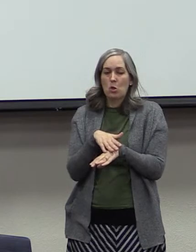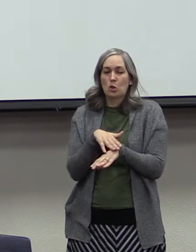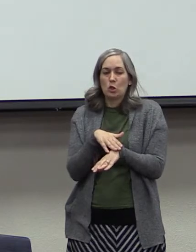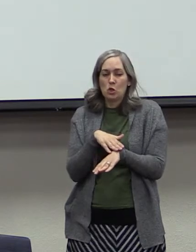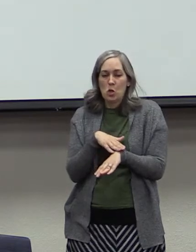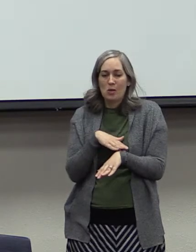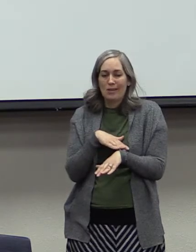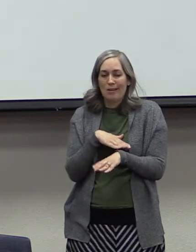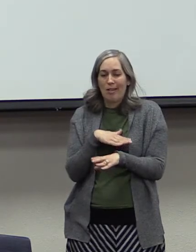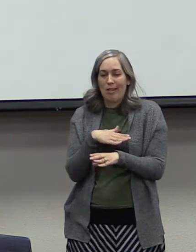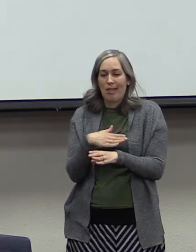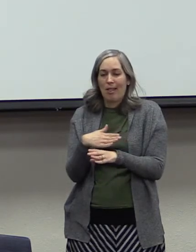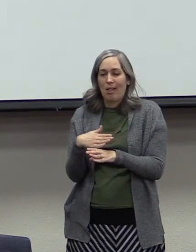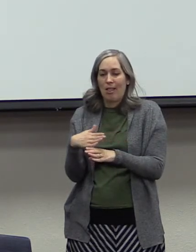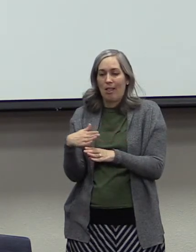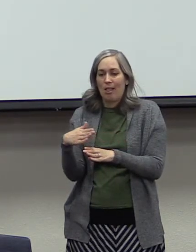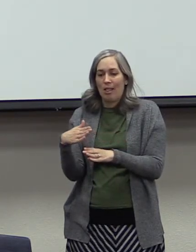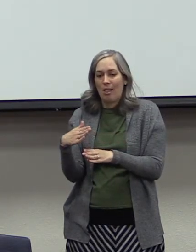come to an end.